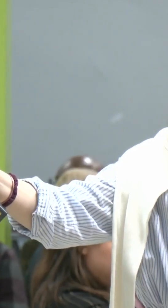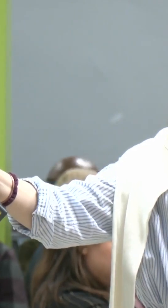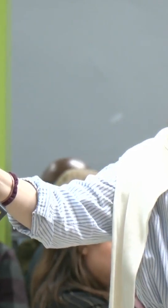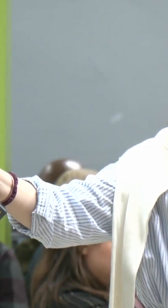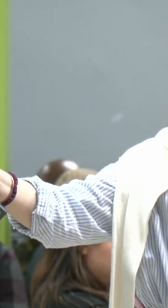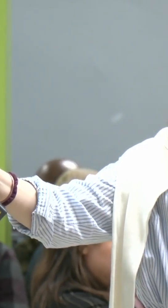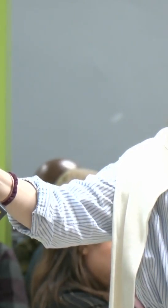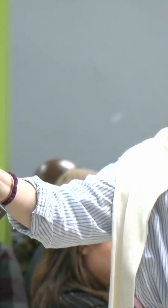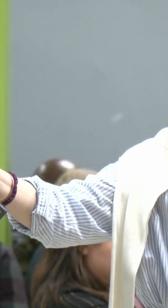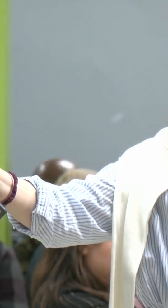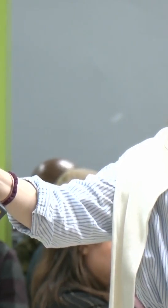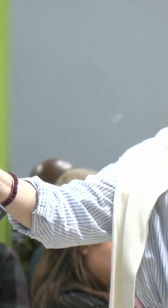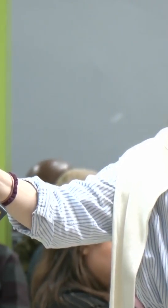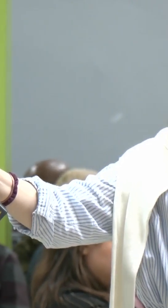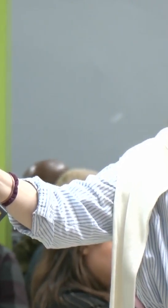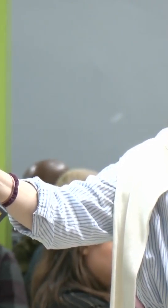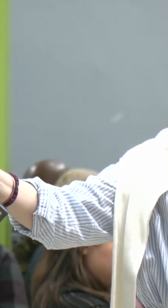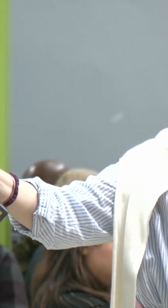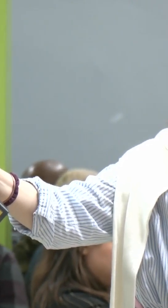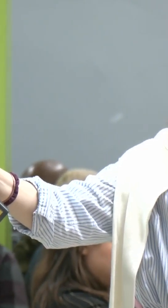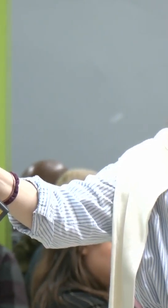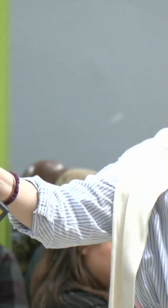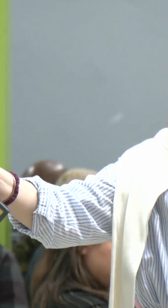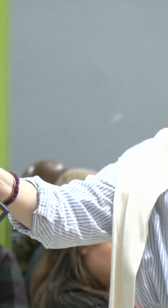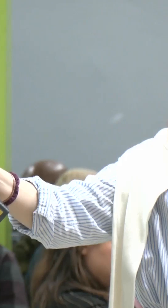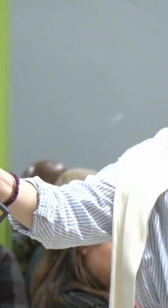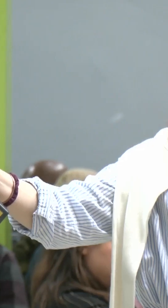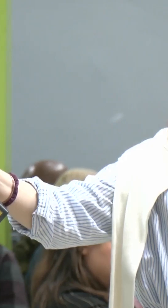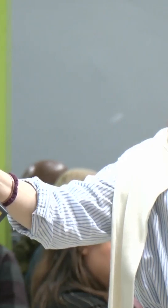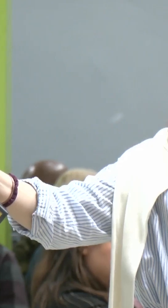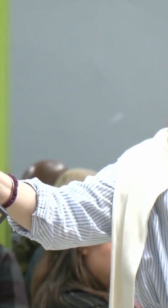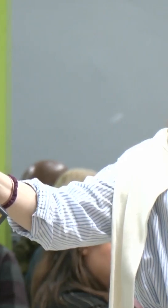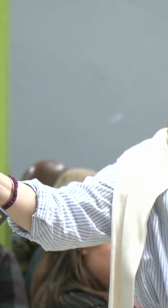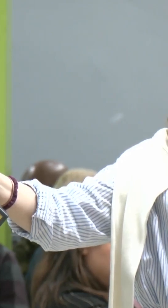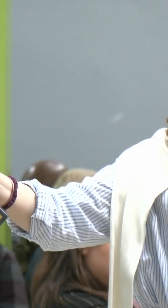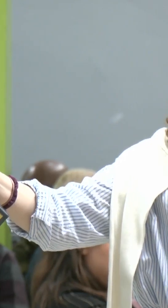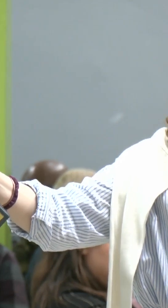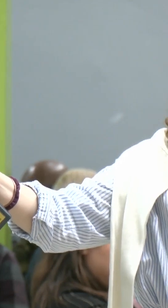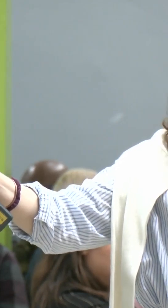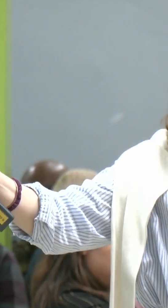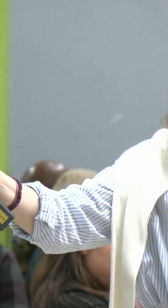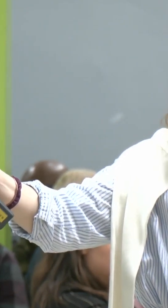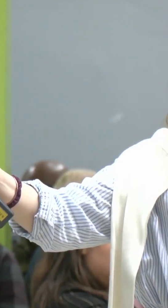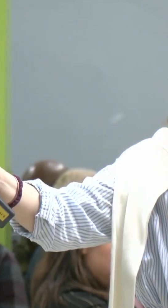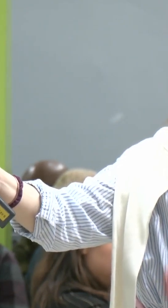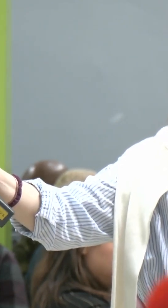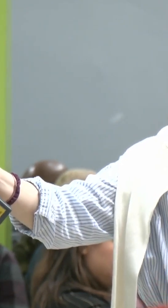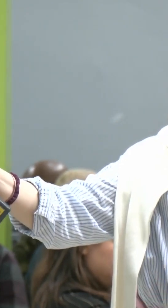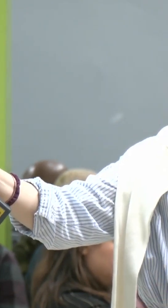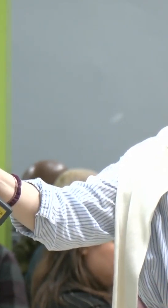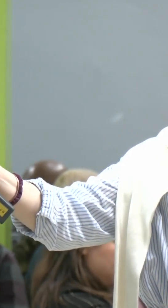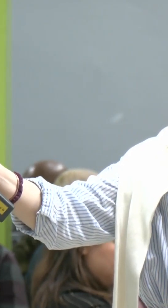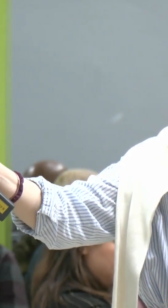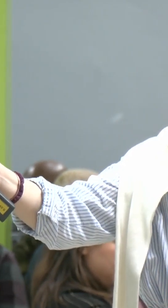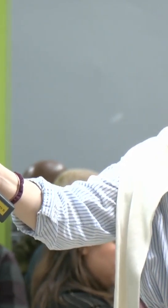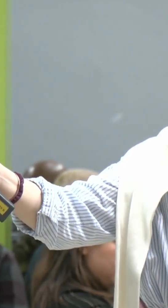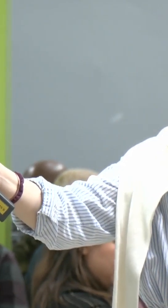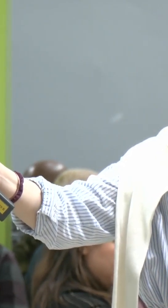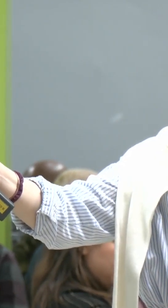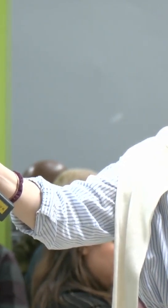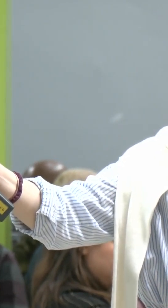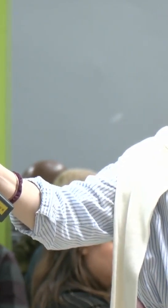shy. Anybody got any questions? You got 2 minutes. And Lakeisha and Mackenzie will be taking our time. I know how